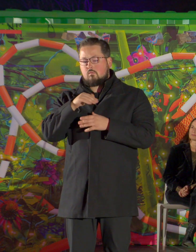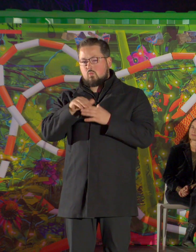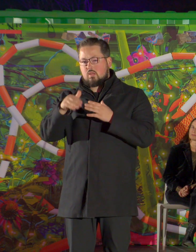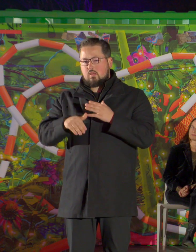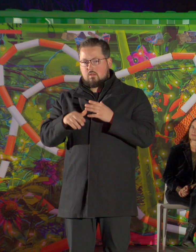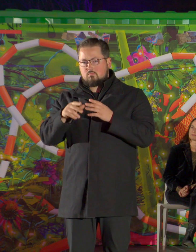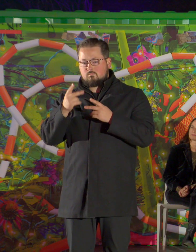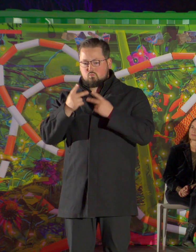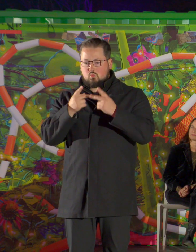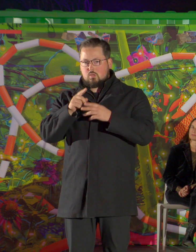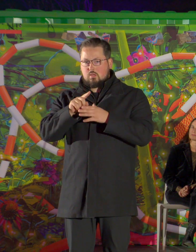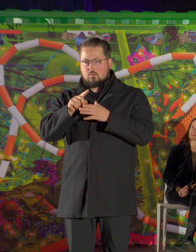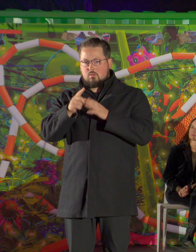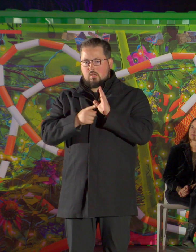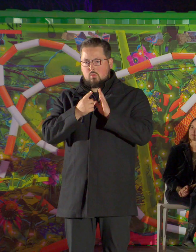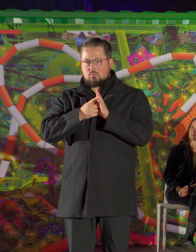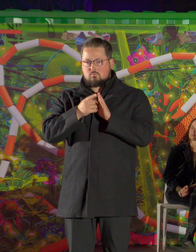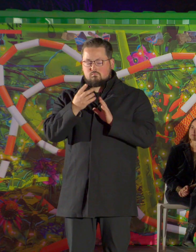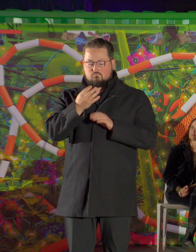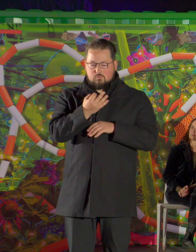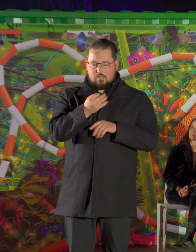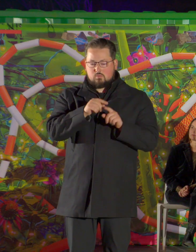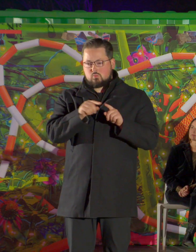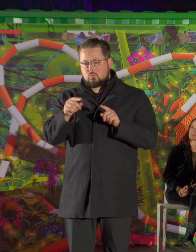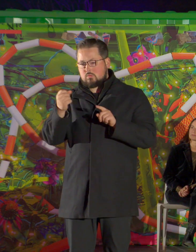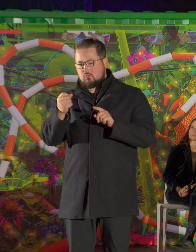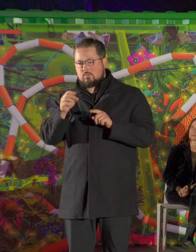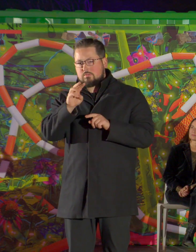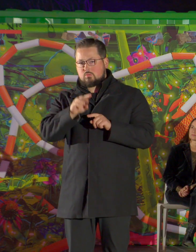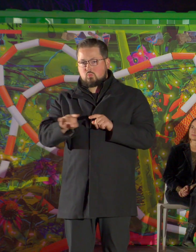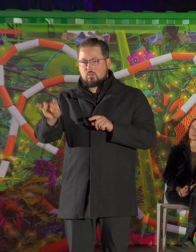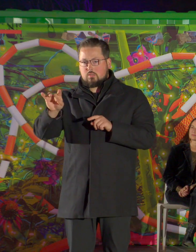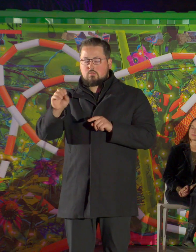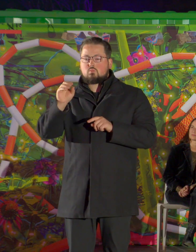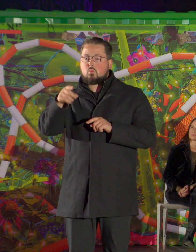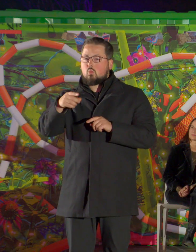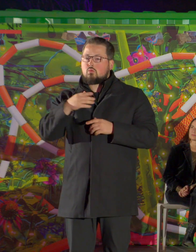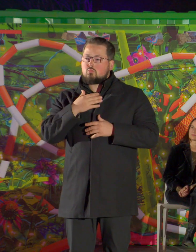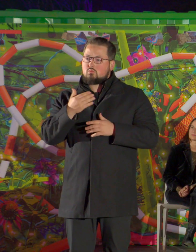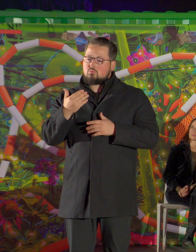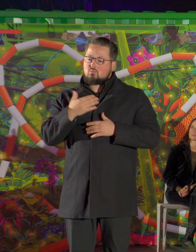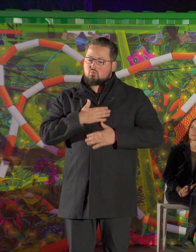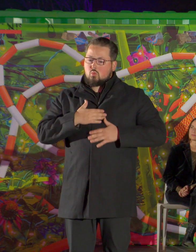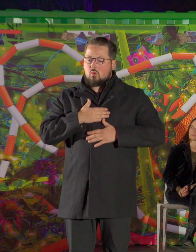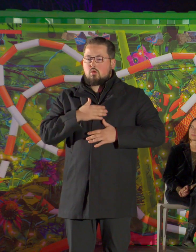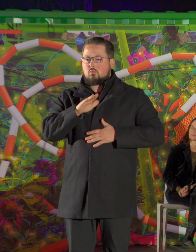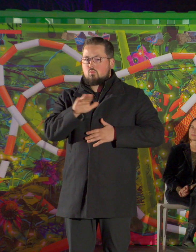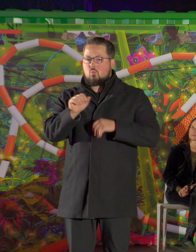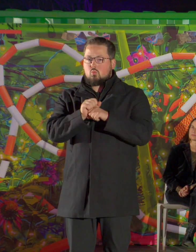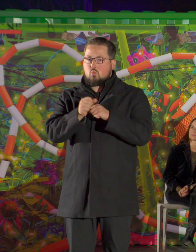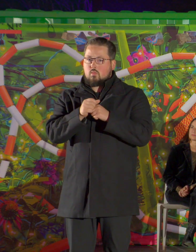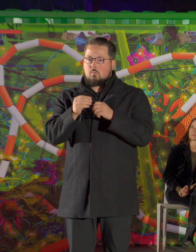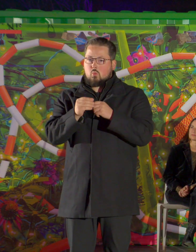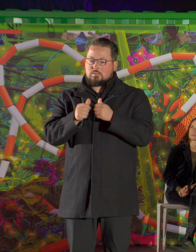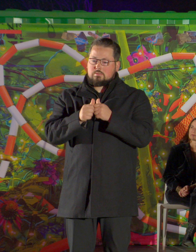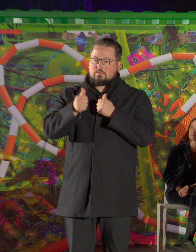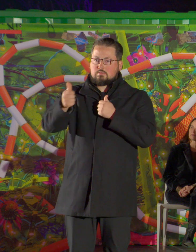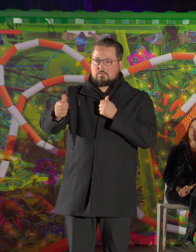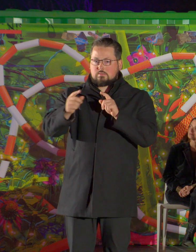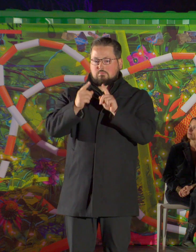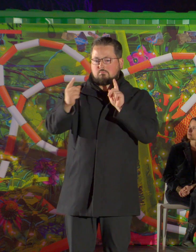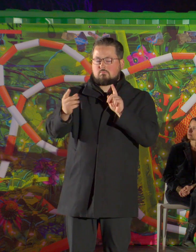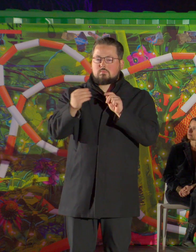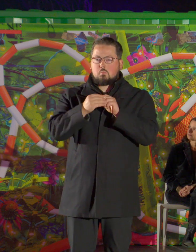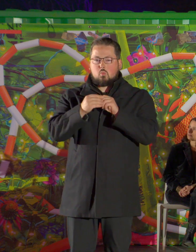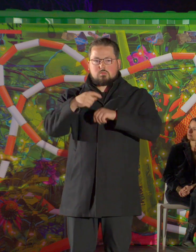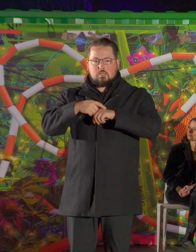on Fridays and Saturdays, 6 to 8. So please come back so you can enjoy the work with more distance and more time. And as